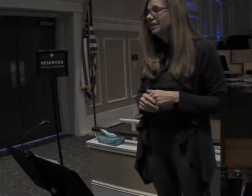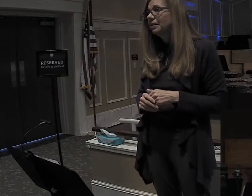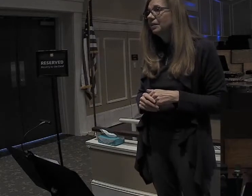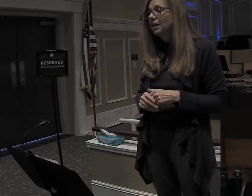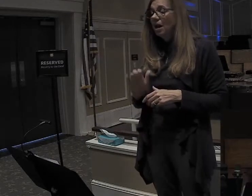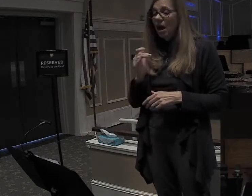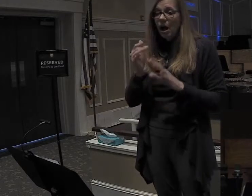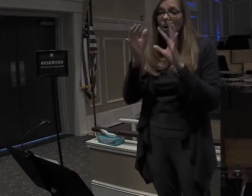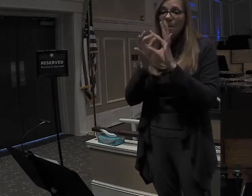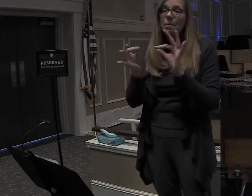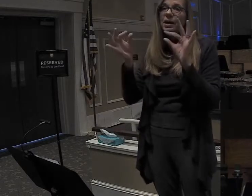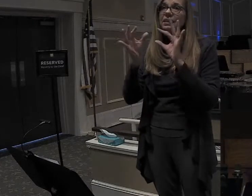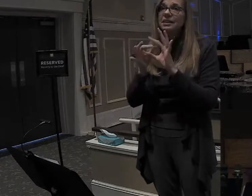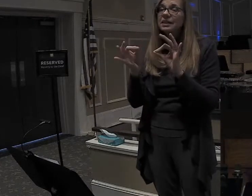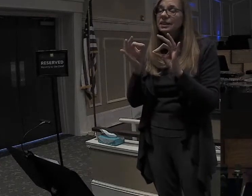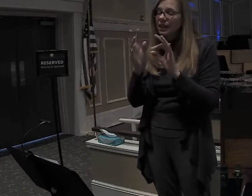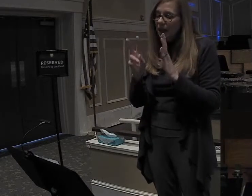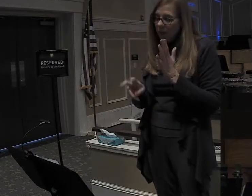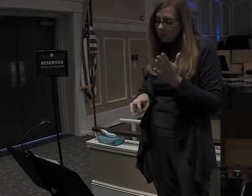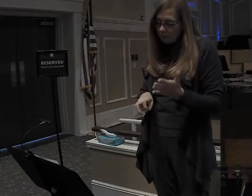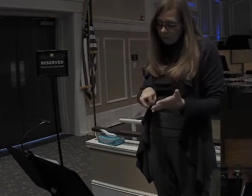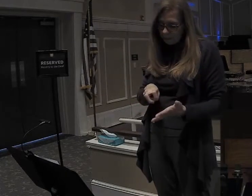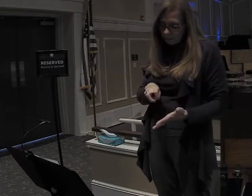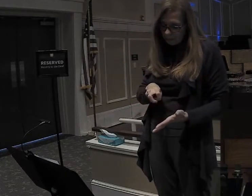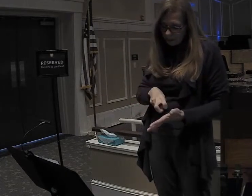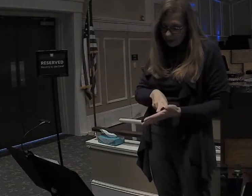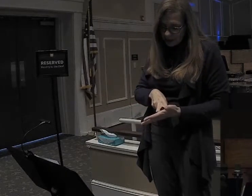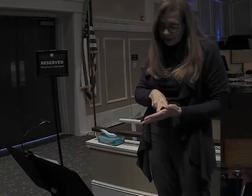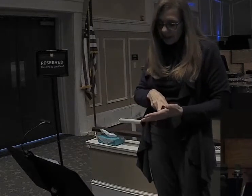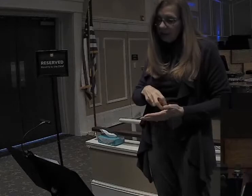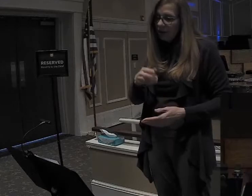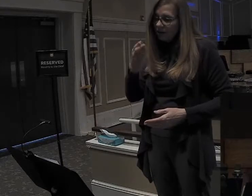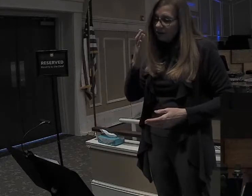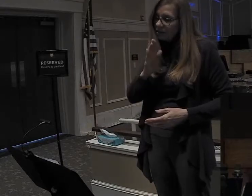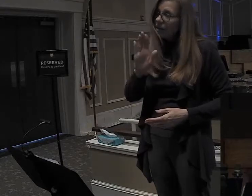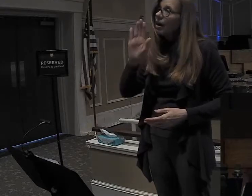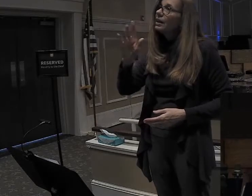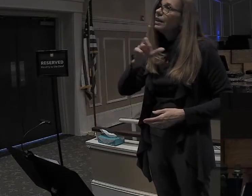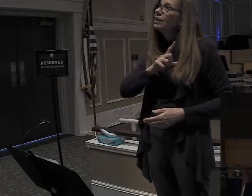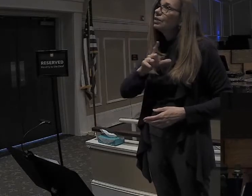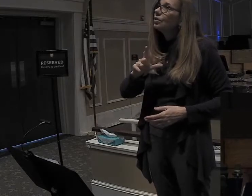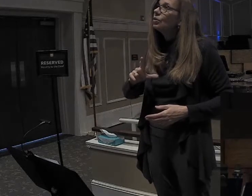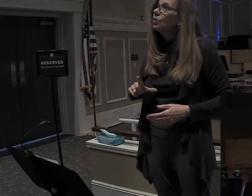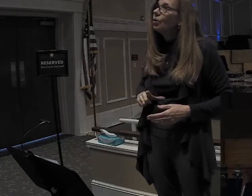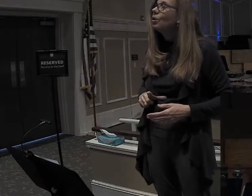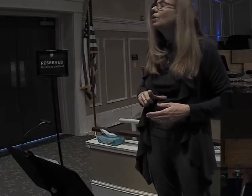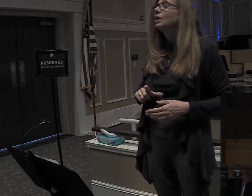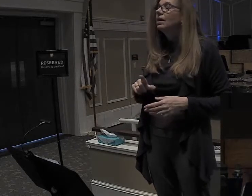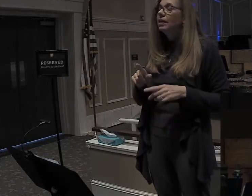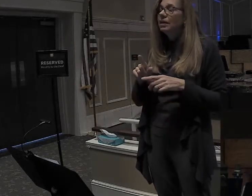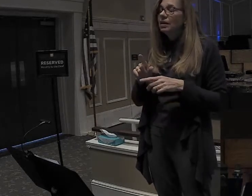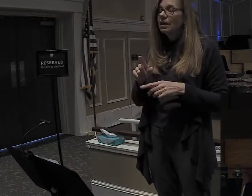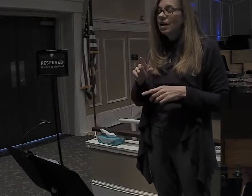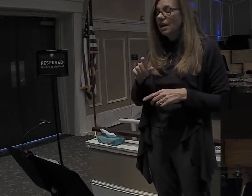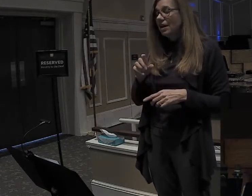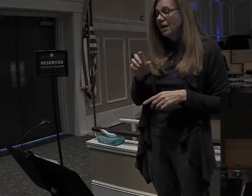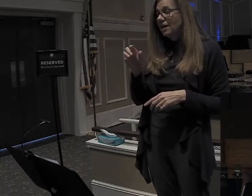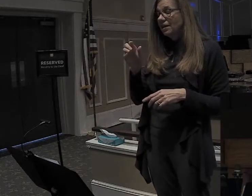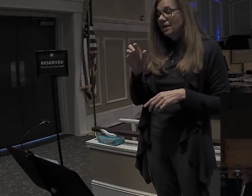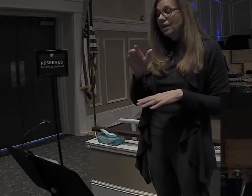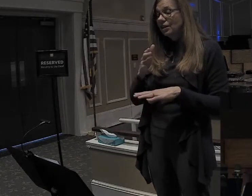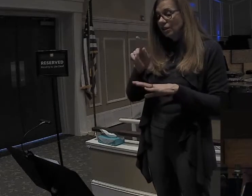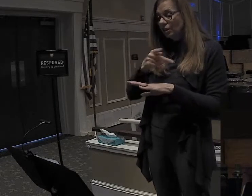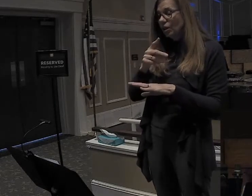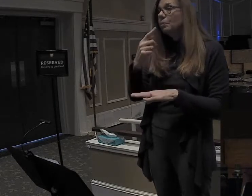Our message is bend the knee to the Lordship of Christ, or as the psalmist put it, do homage to